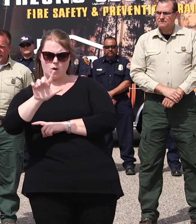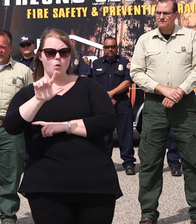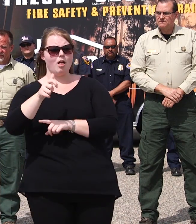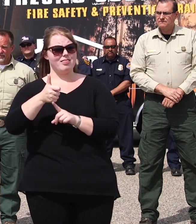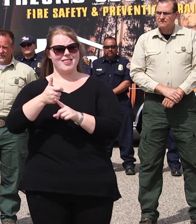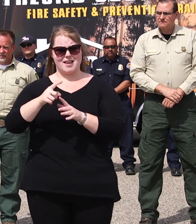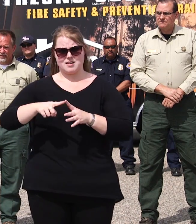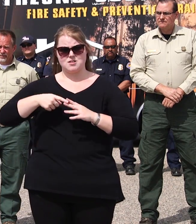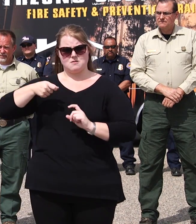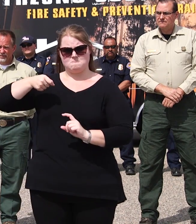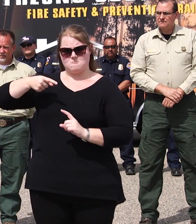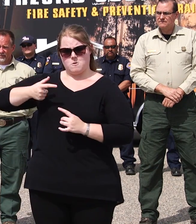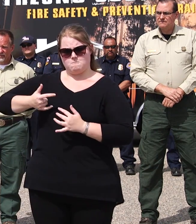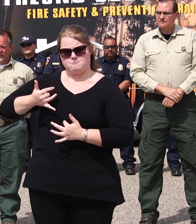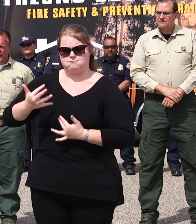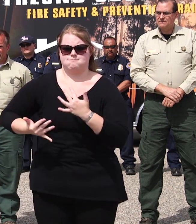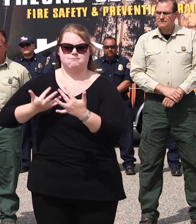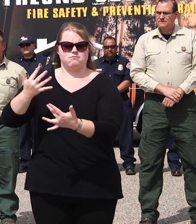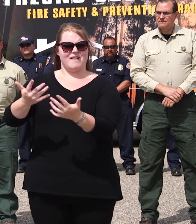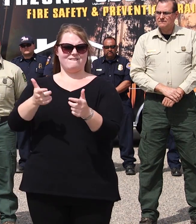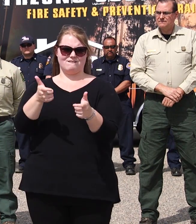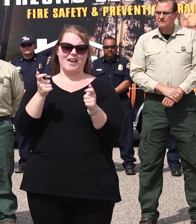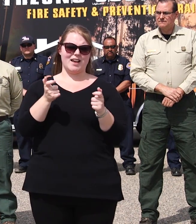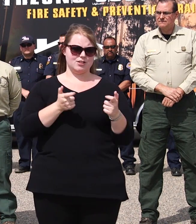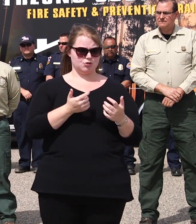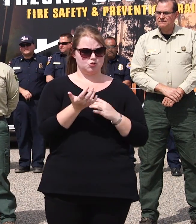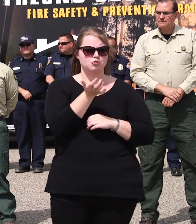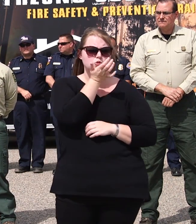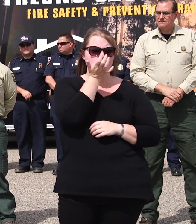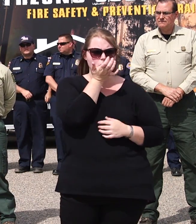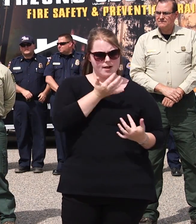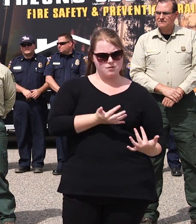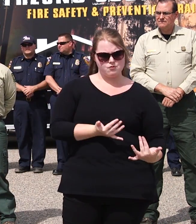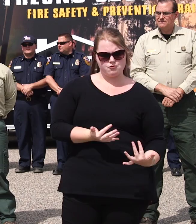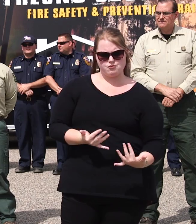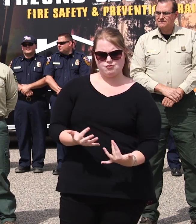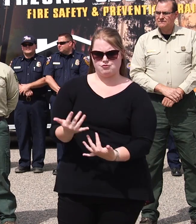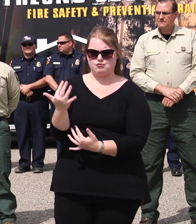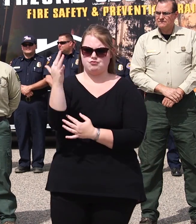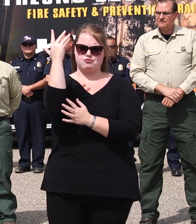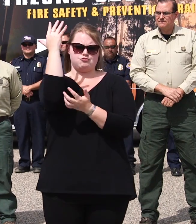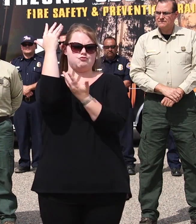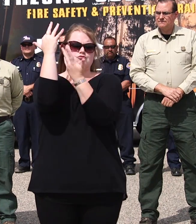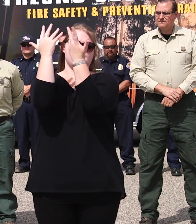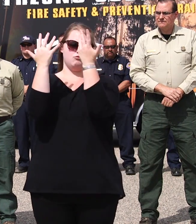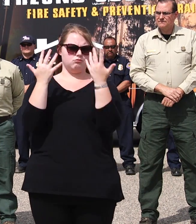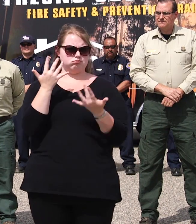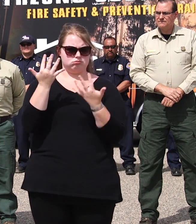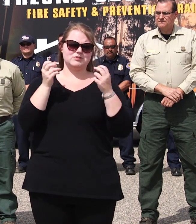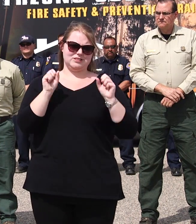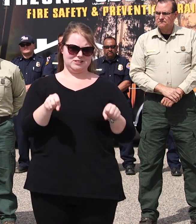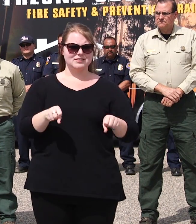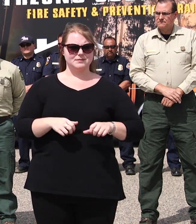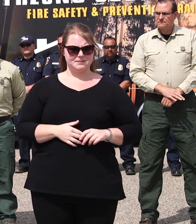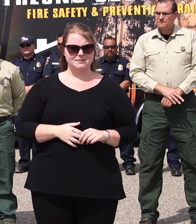very quickly from grass fires underneath their previous canopy